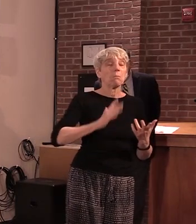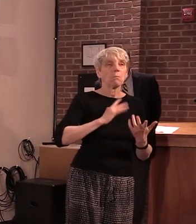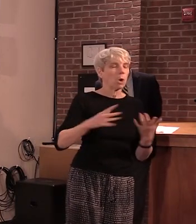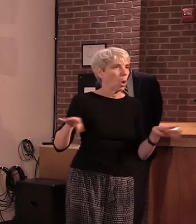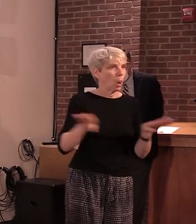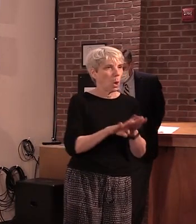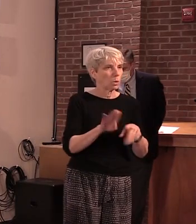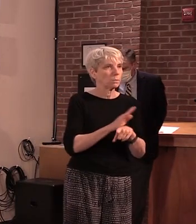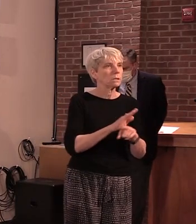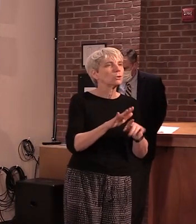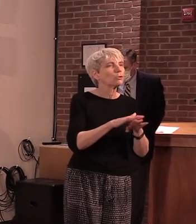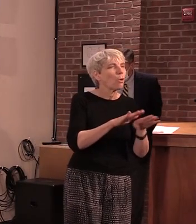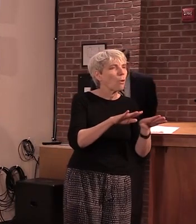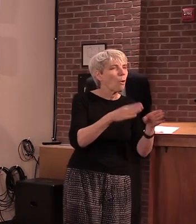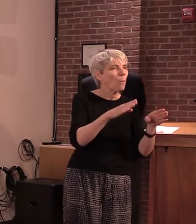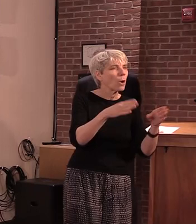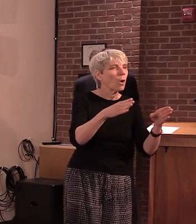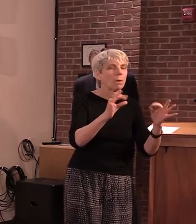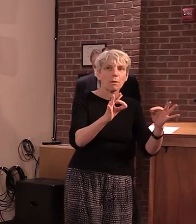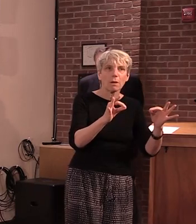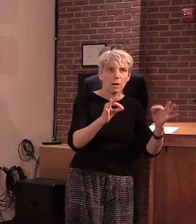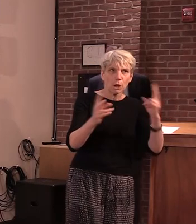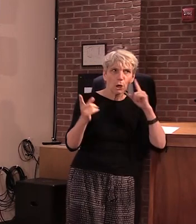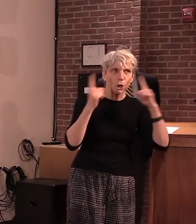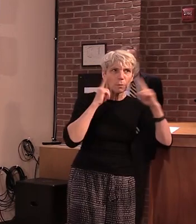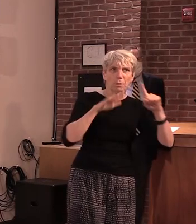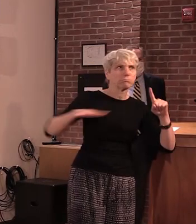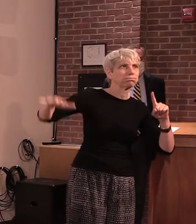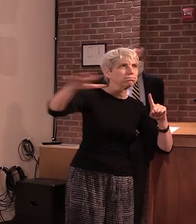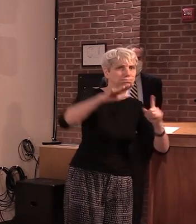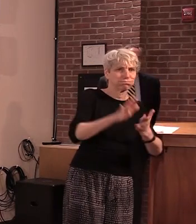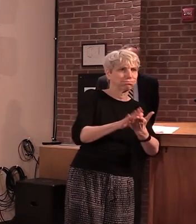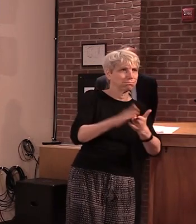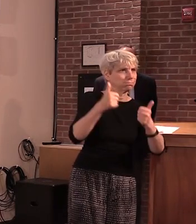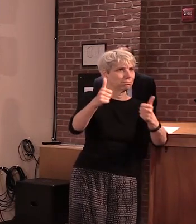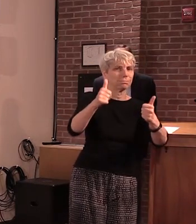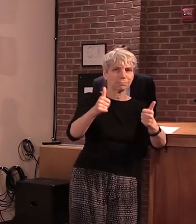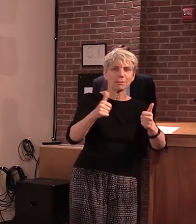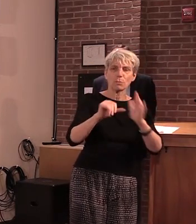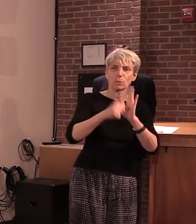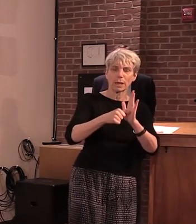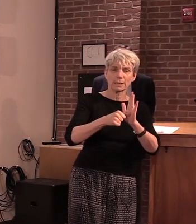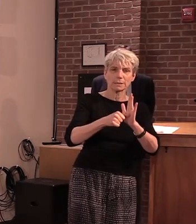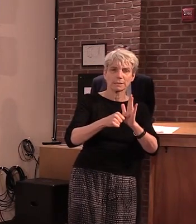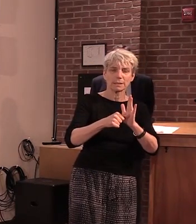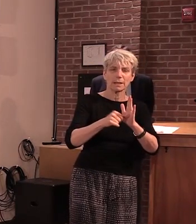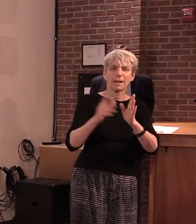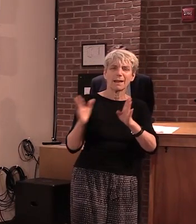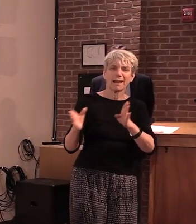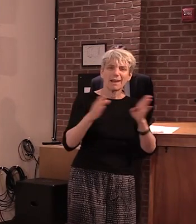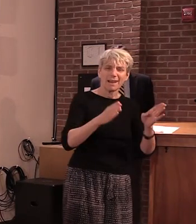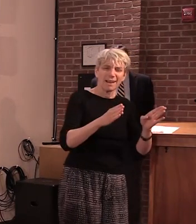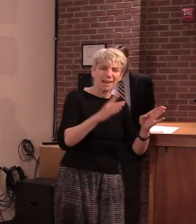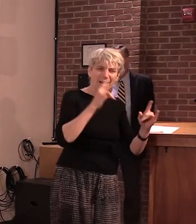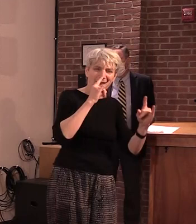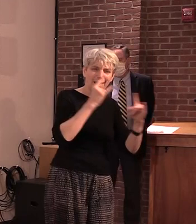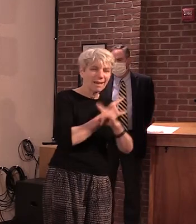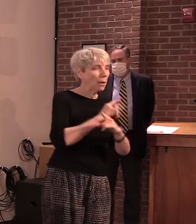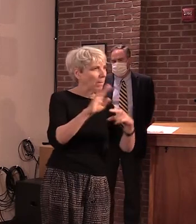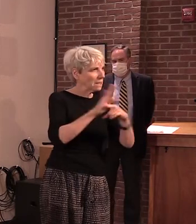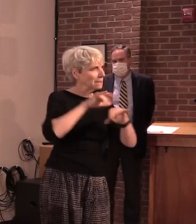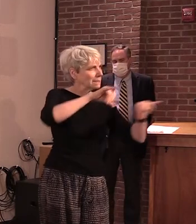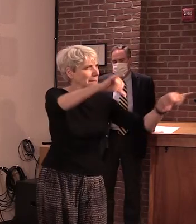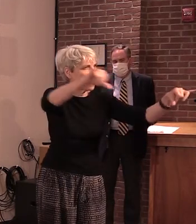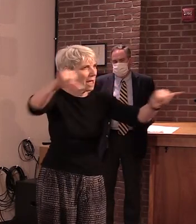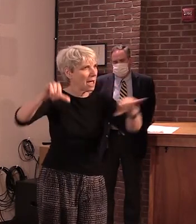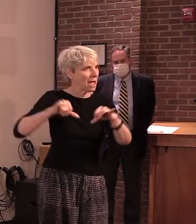very successful. And yet this plan, the school plan, seems very balkanized here, and that's created a lot of